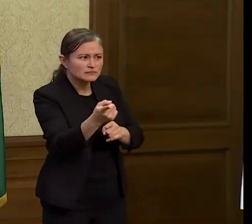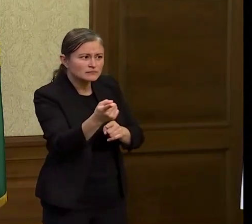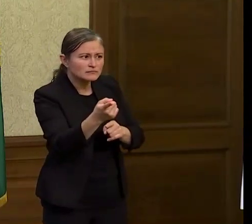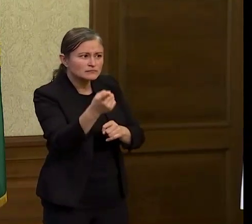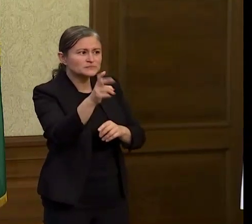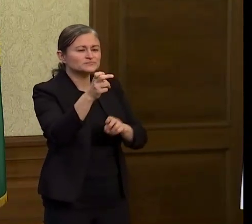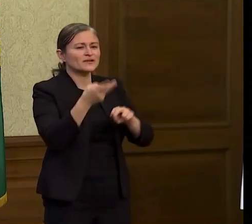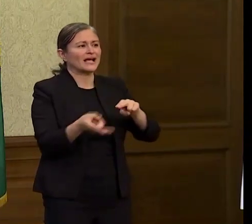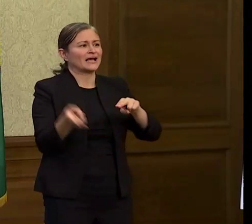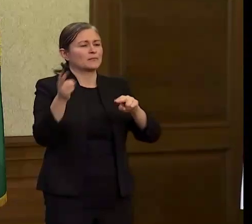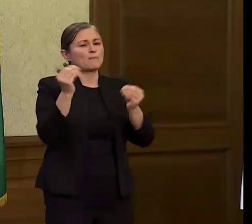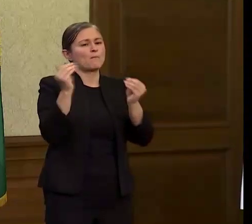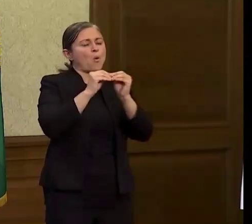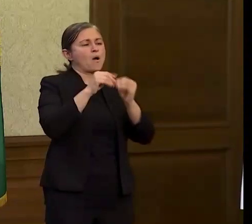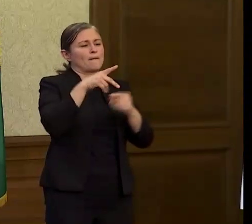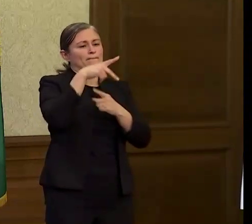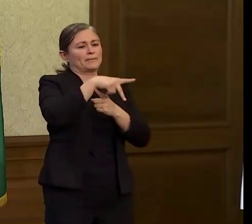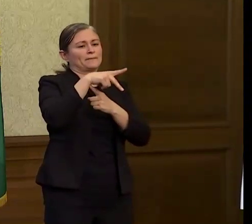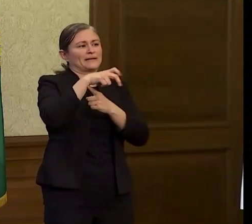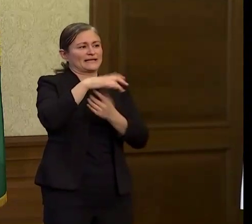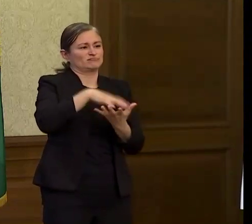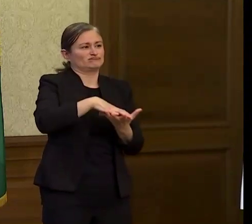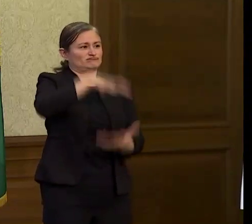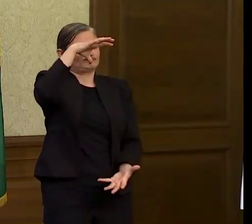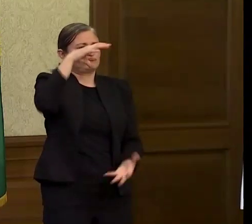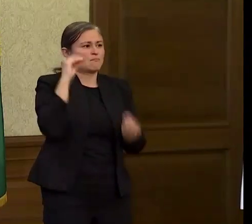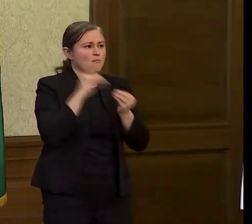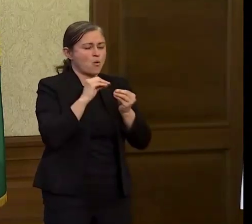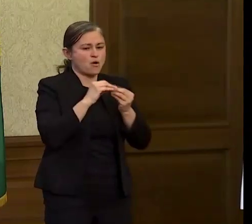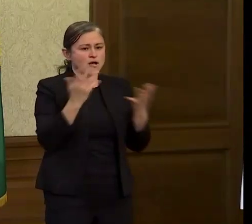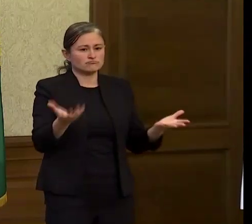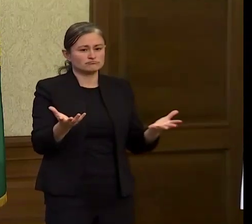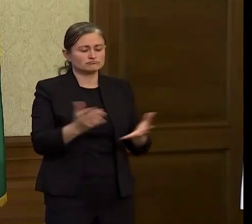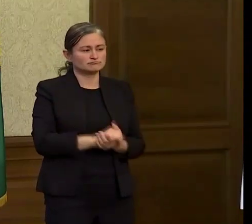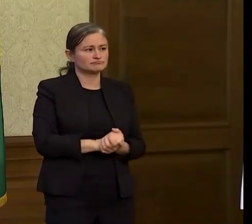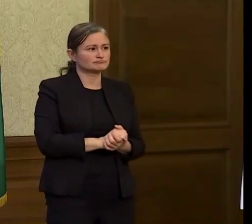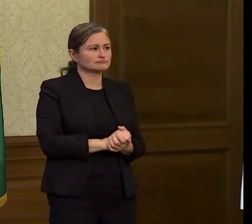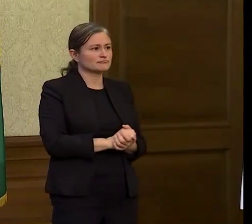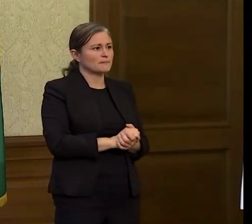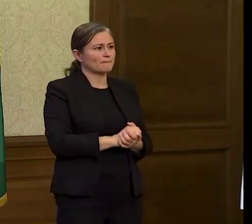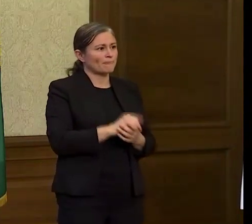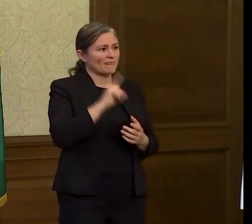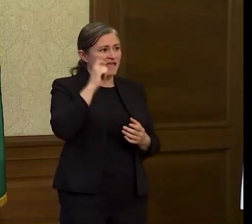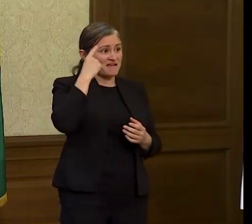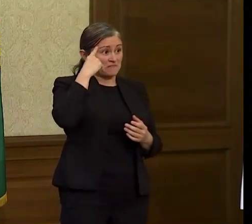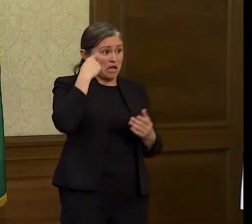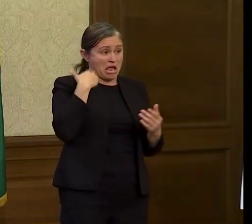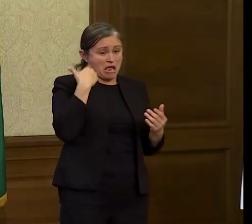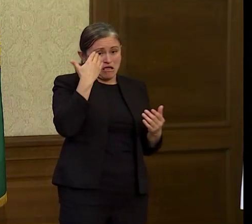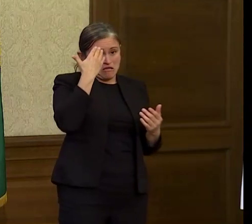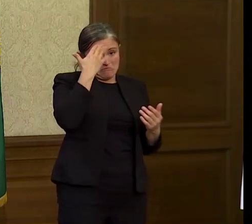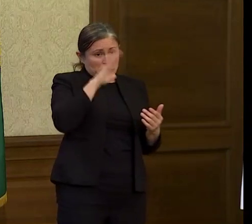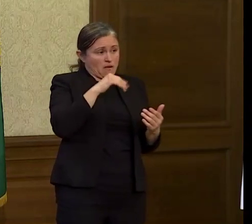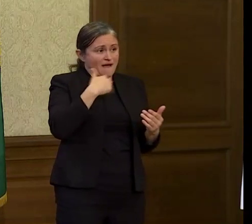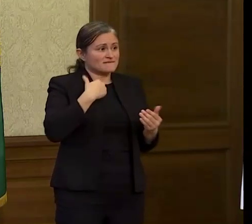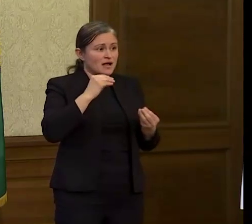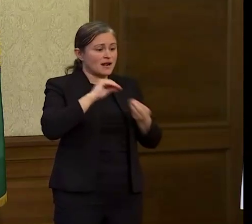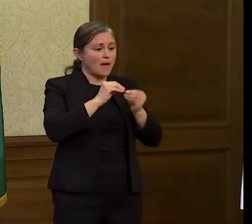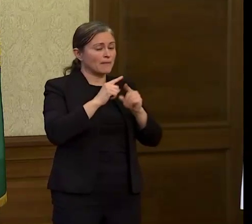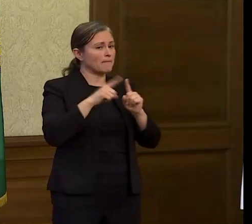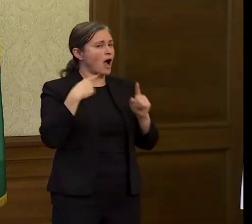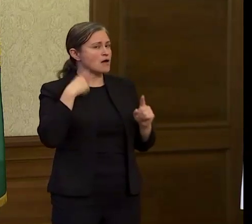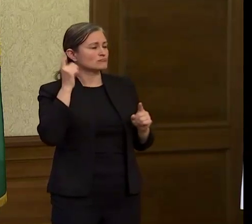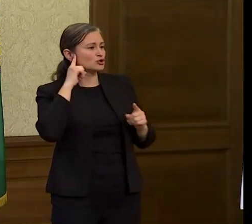supplies that are needed. I do not have a percentage or a number. I'll try to get that to you, but I've heard it's in the thousands rather